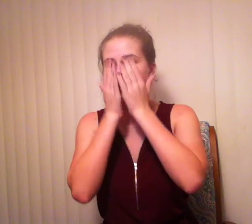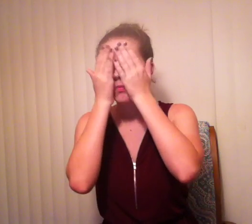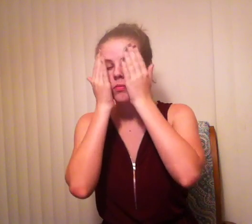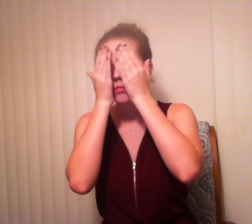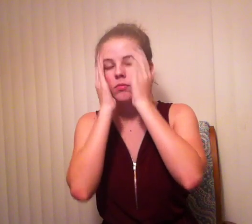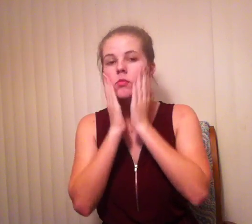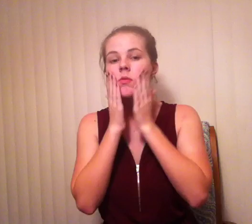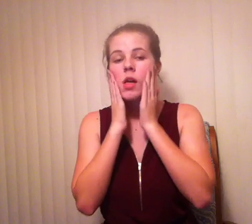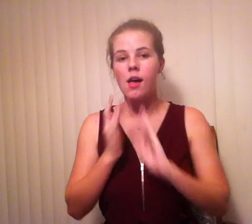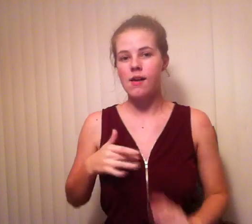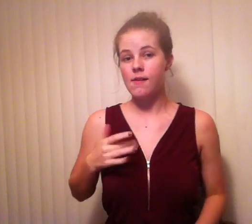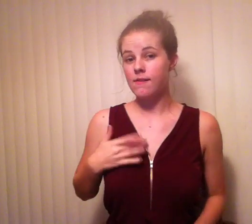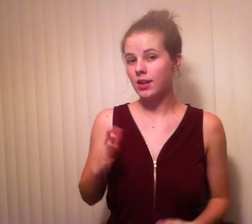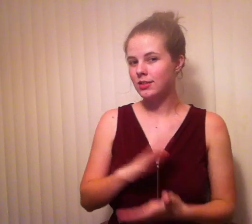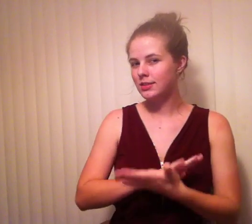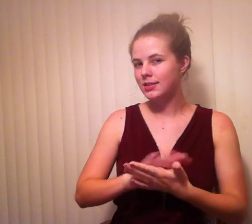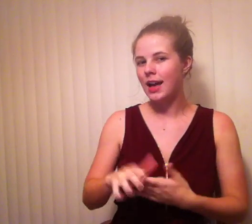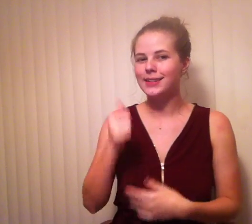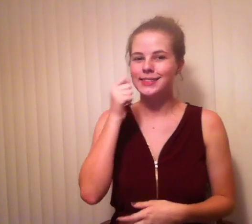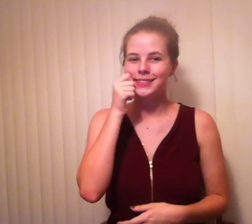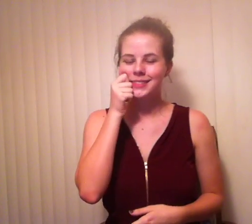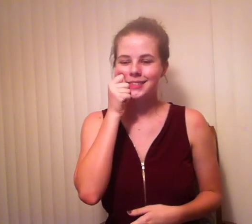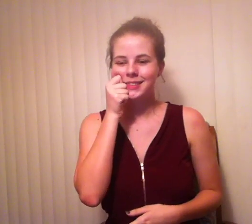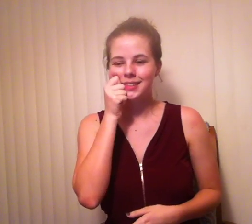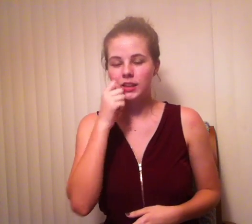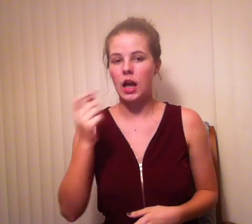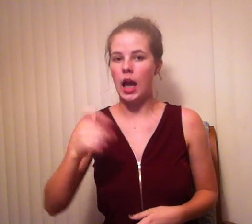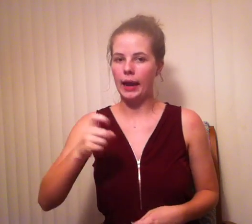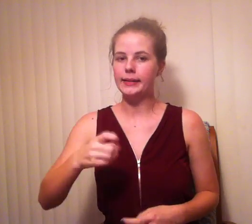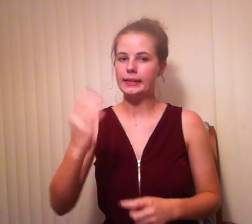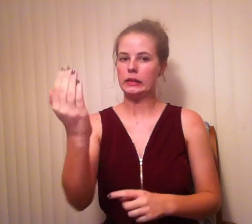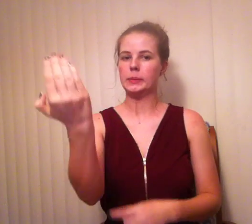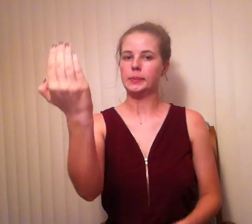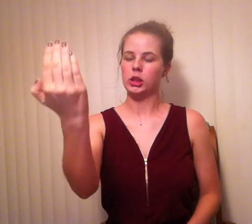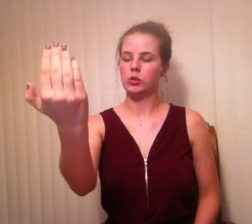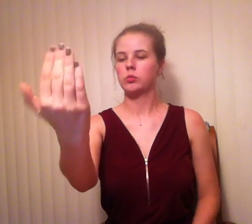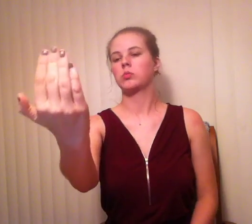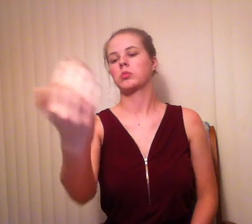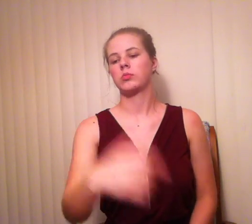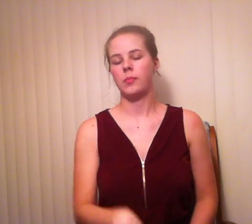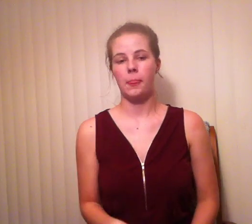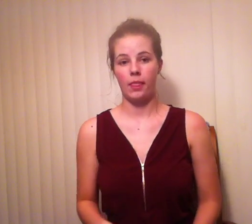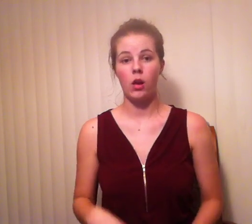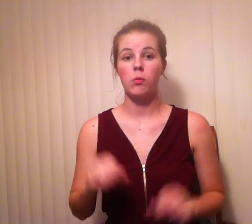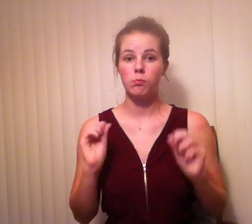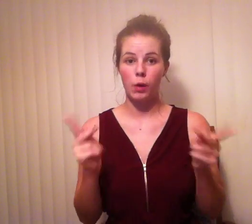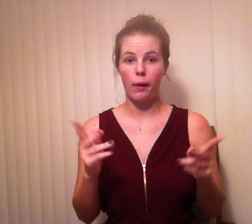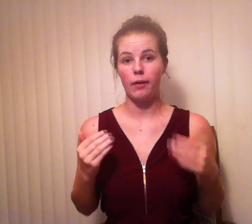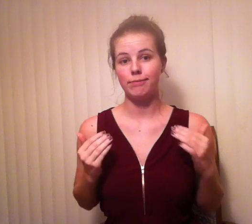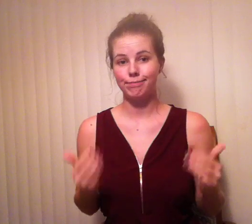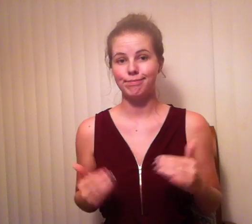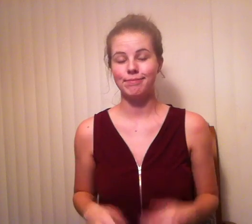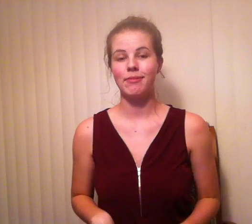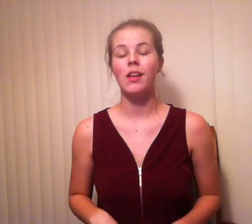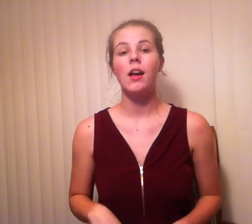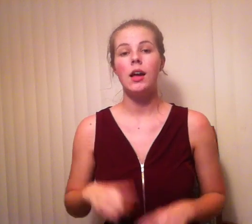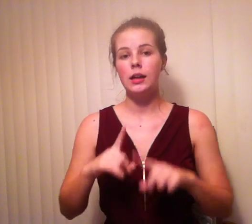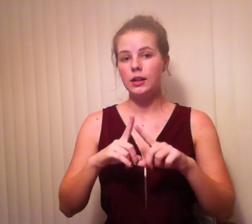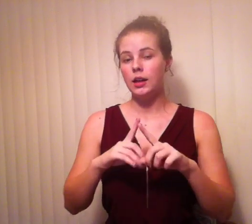I know I say this in every single video, but I really need a mirror in front of me. Alright, primer is on. So in terms of foundation, it kind of depends on what I'm doing that day. If I'm just going out and